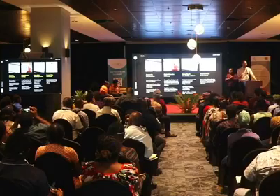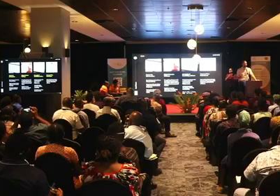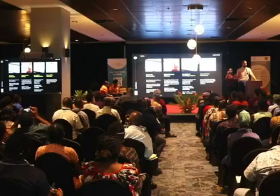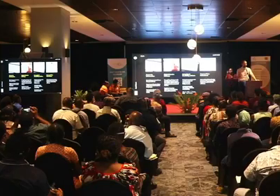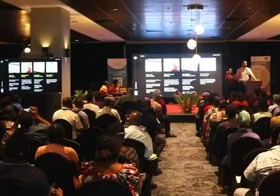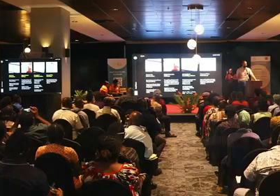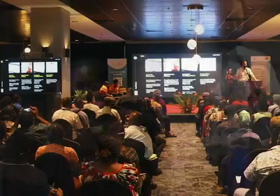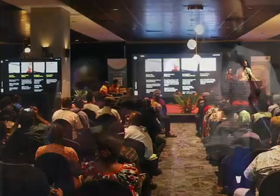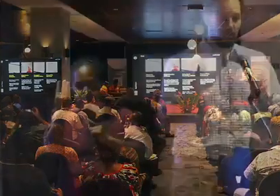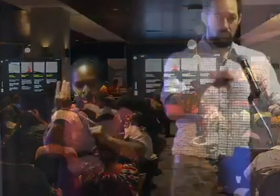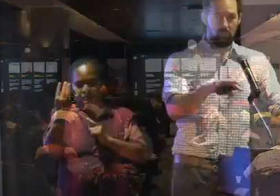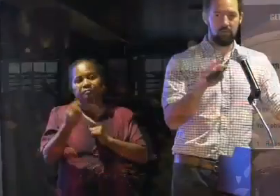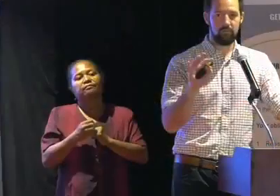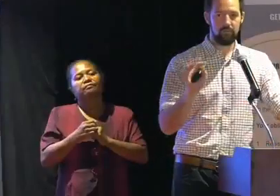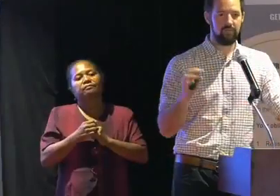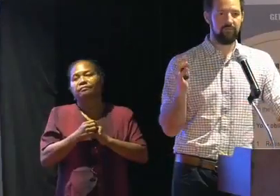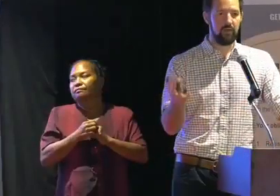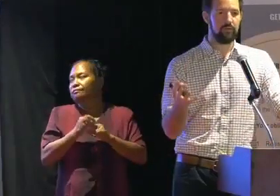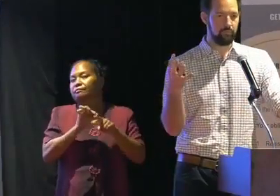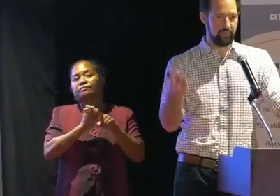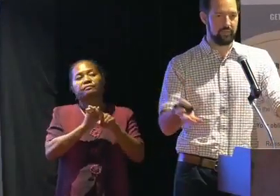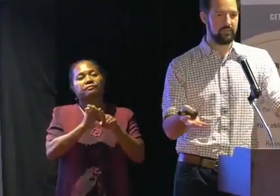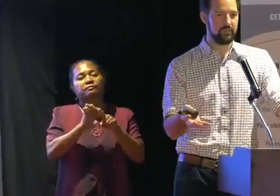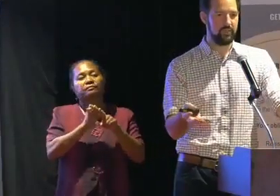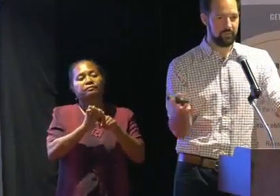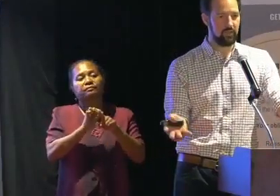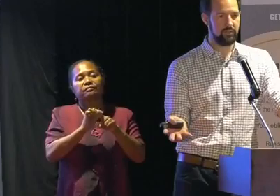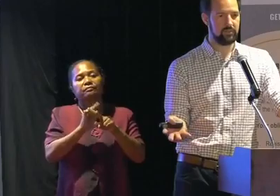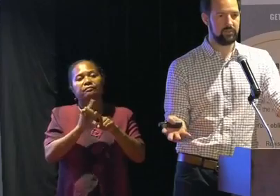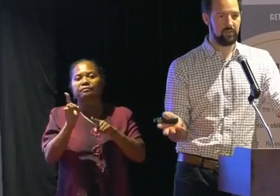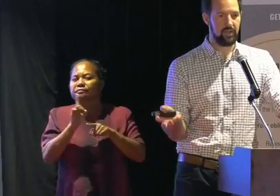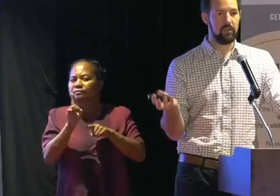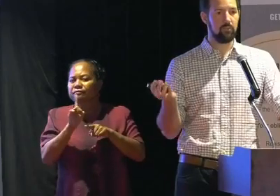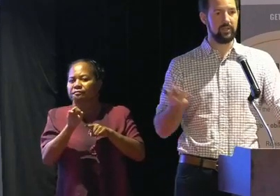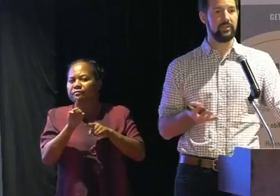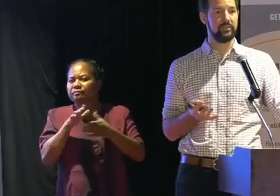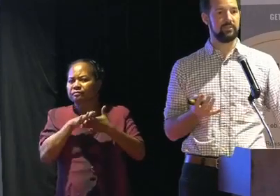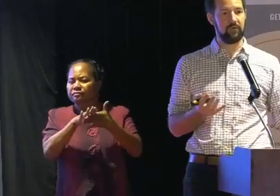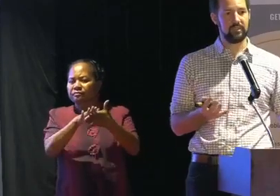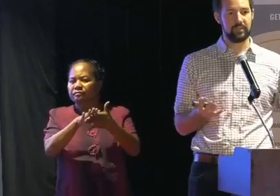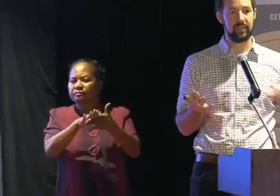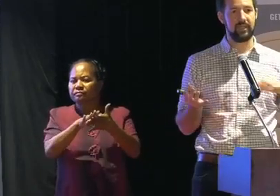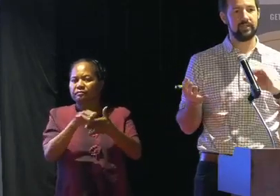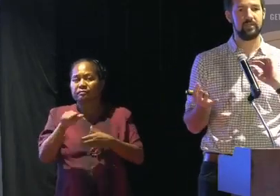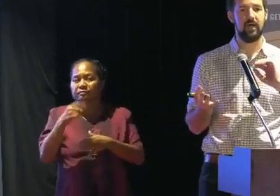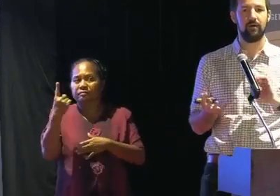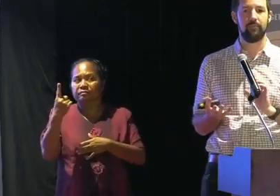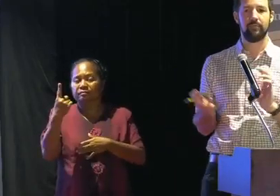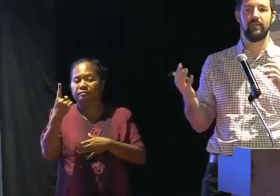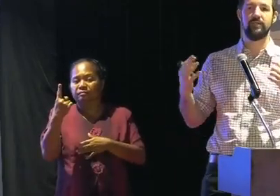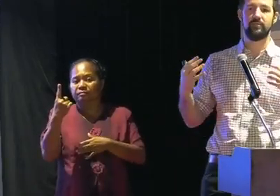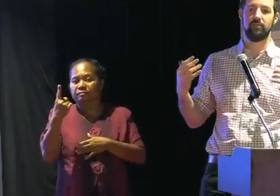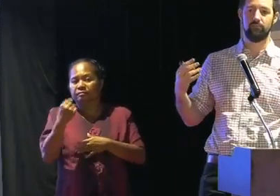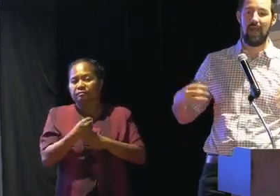main pillars for MyIRC and what the value it brings to you guys, okay? Which is, the first thing is